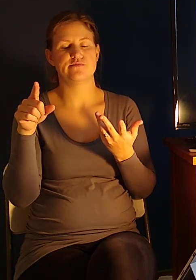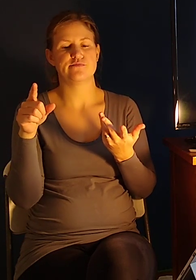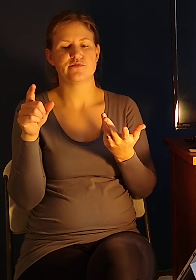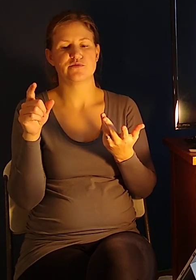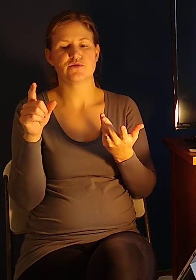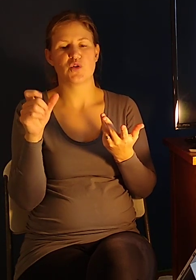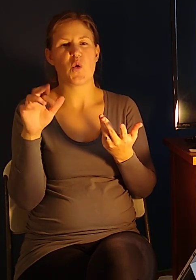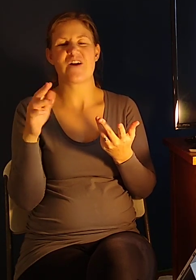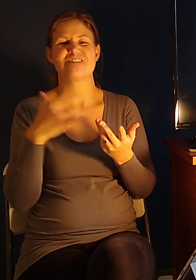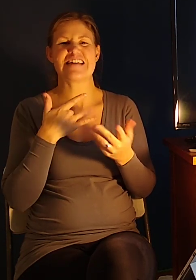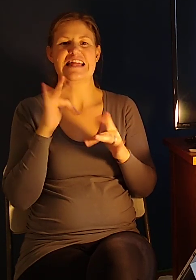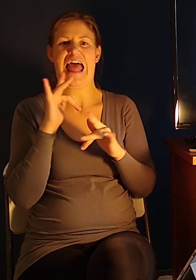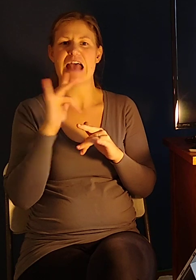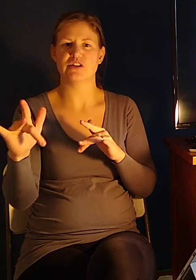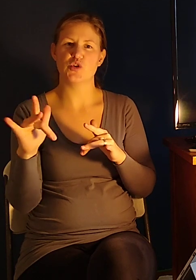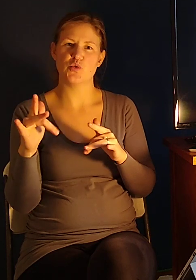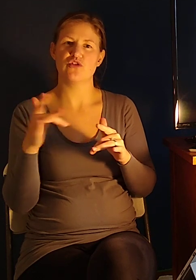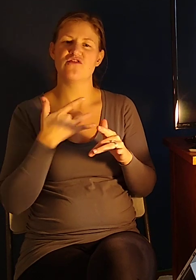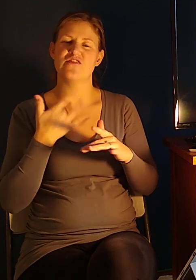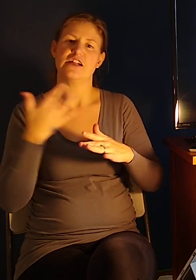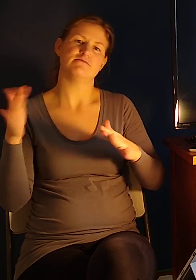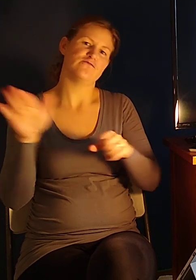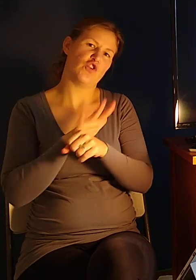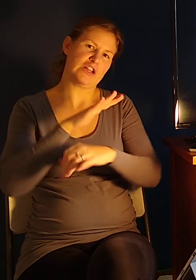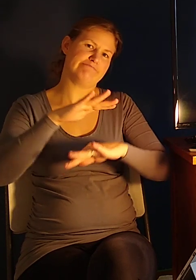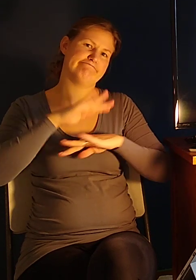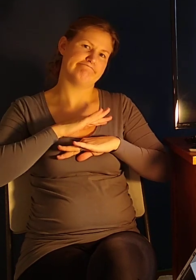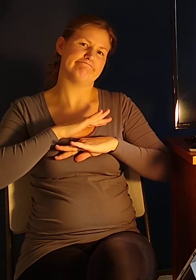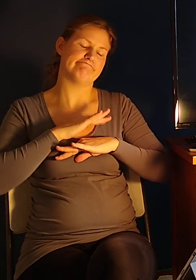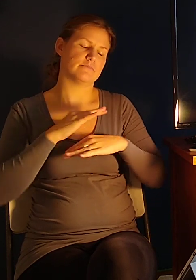feel empty, feel entirely fulfilled.